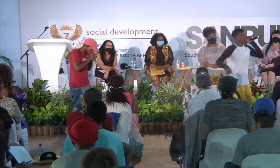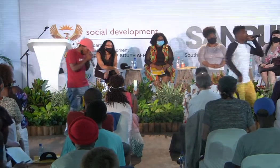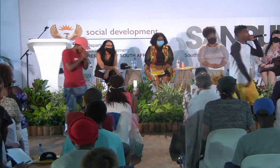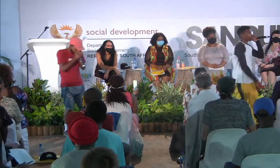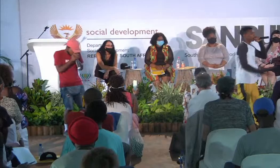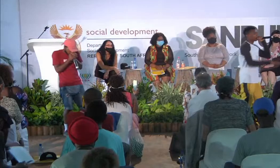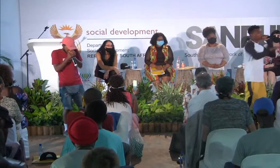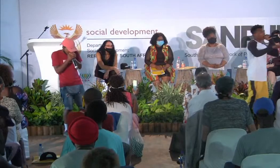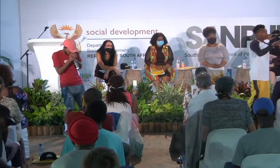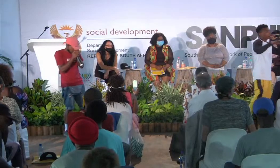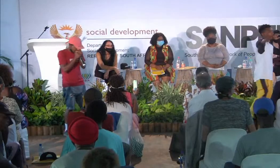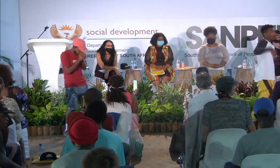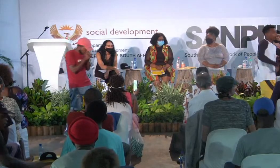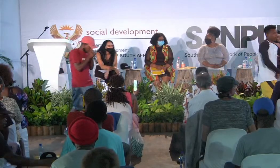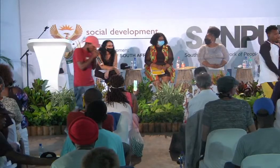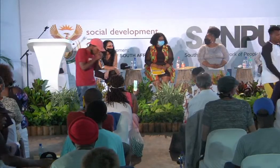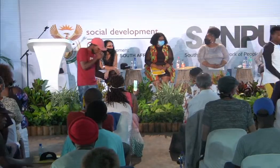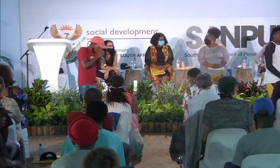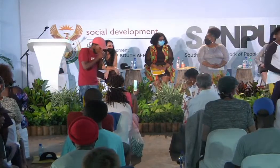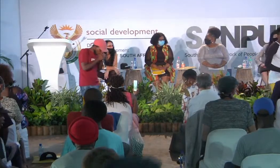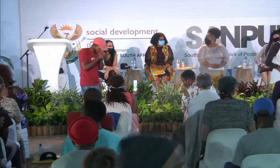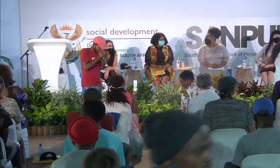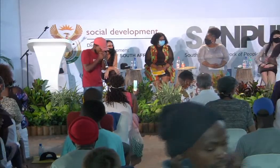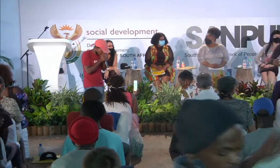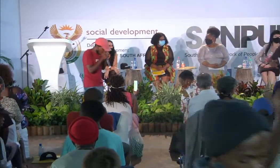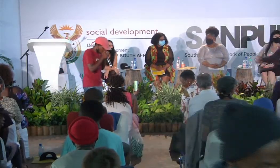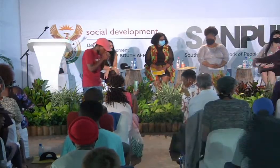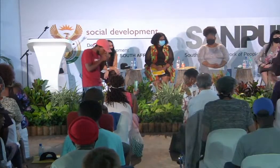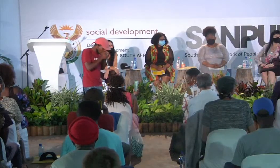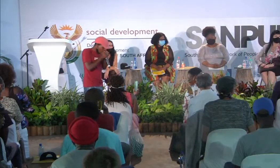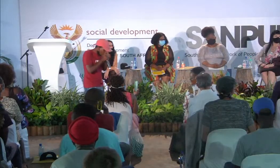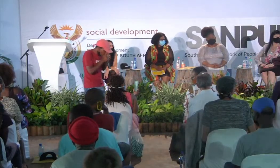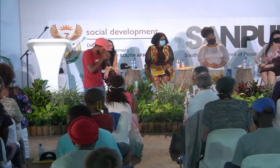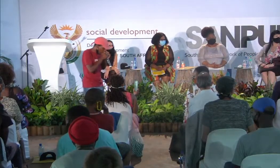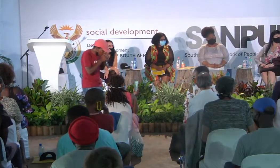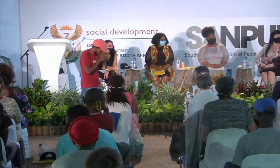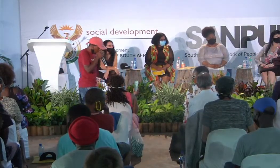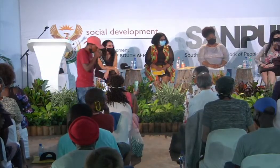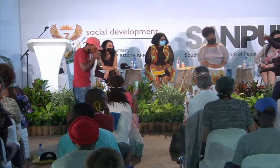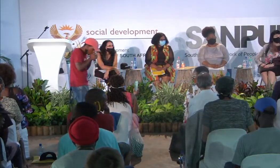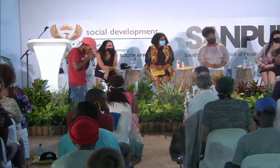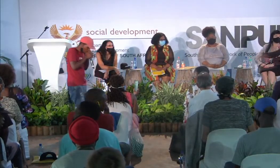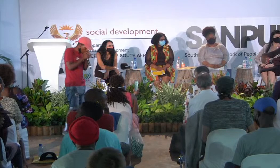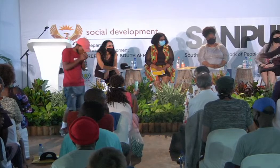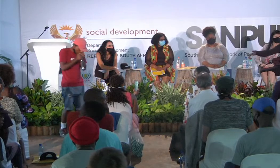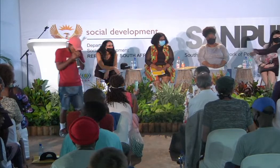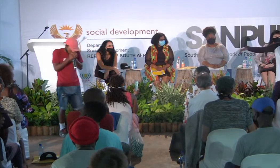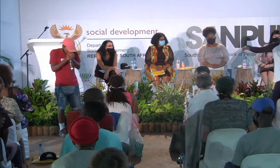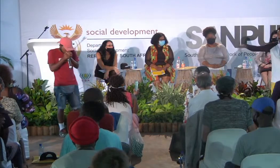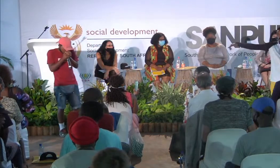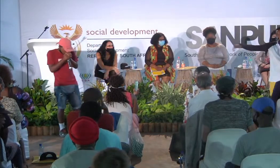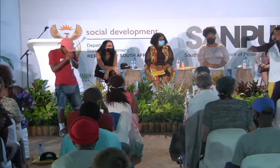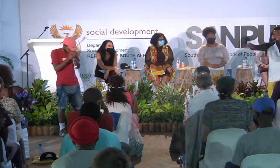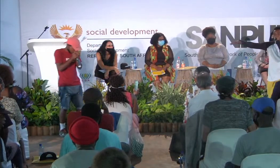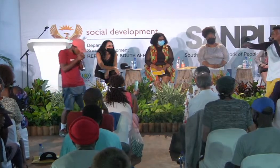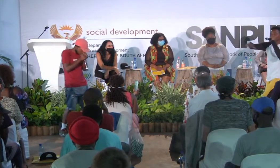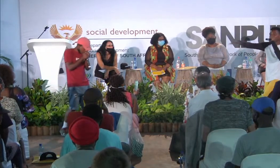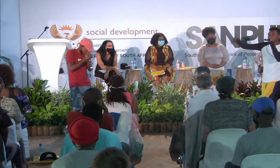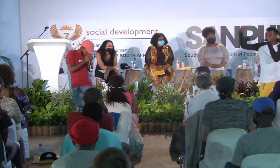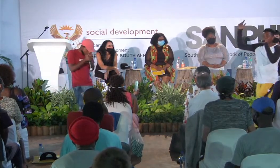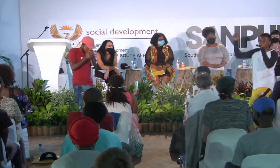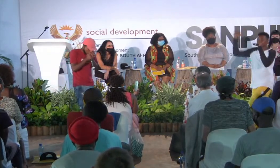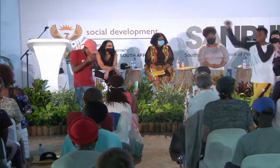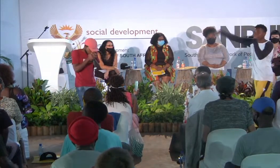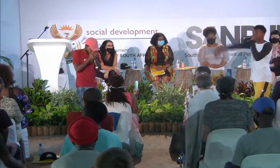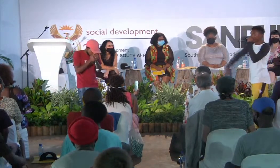plus banokuswela ama-rhymes thus ngiyabahleka kanjalo cause lama-rapper yanxakana they trying to feel themselves ngathi ukuheva